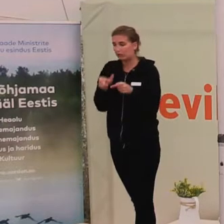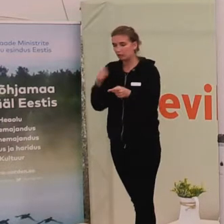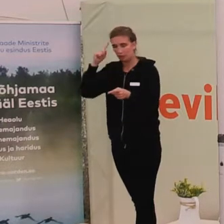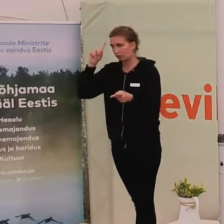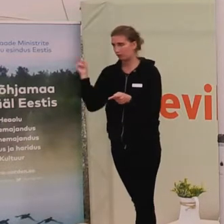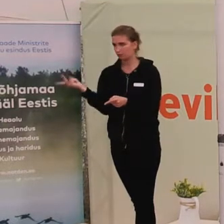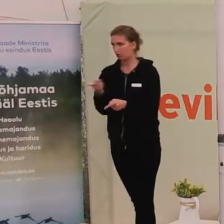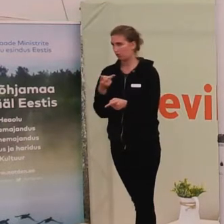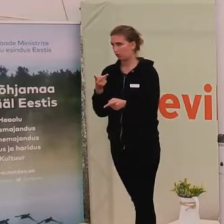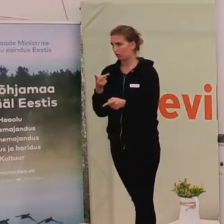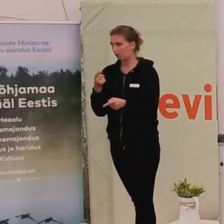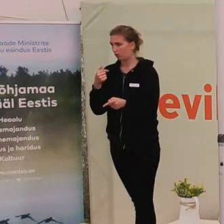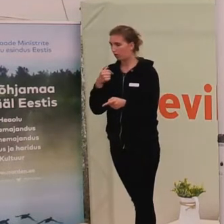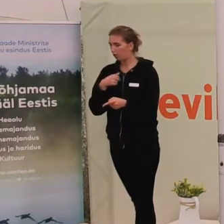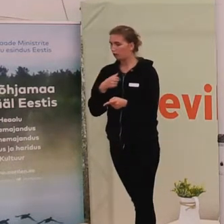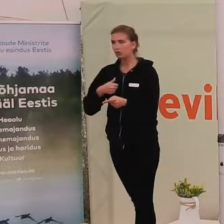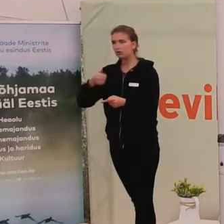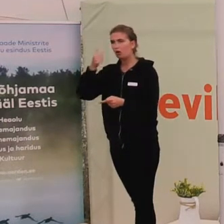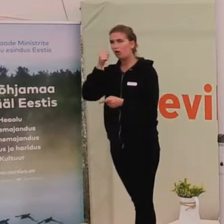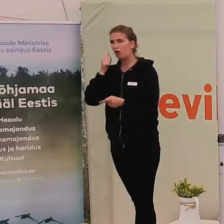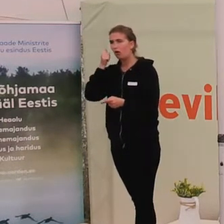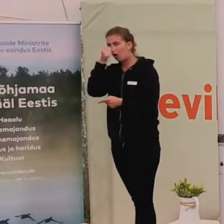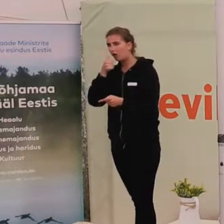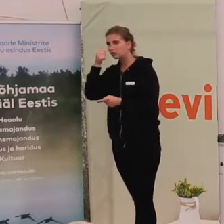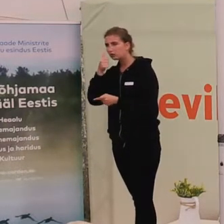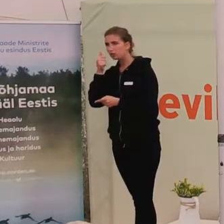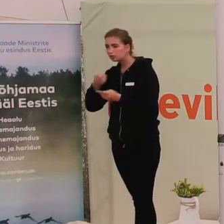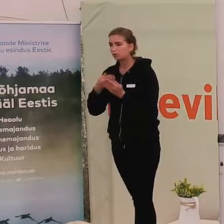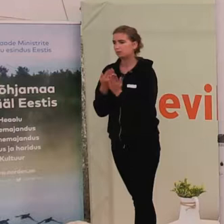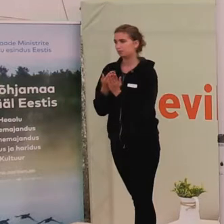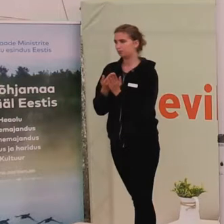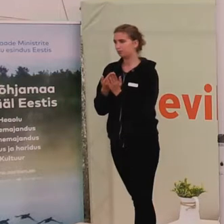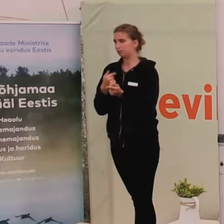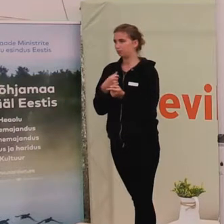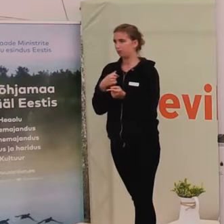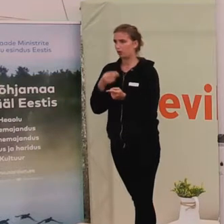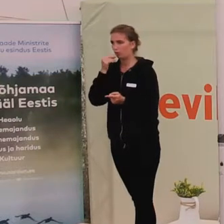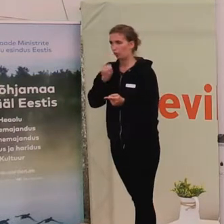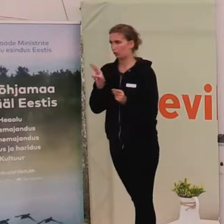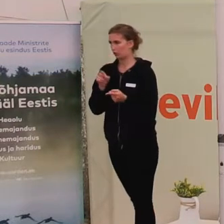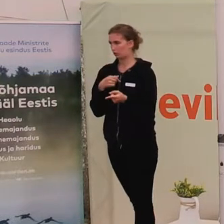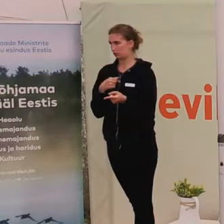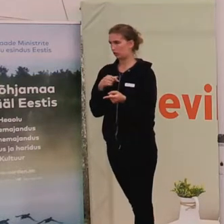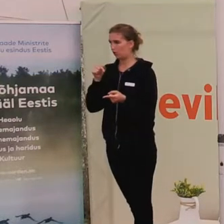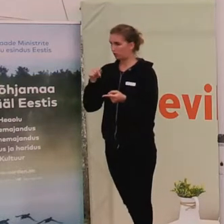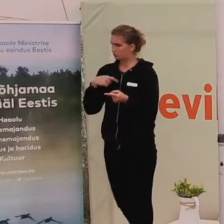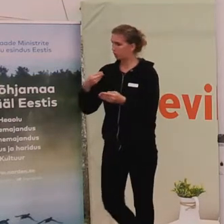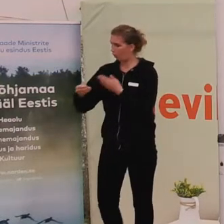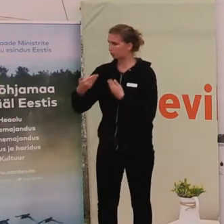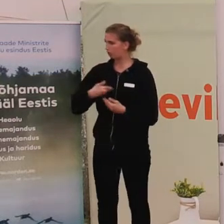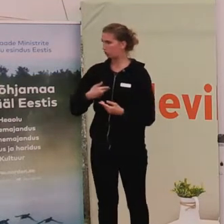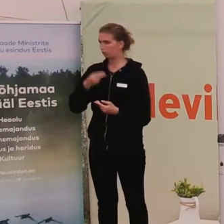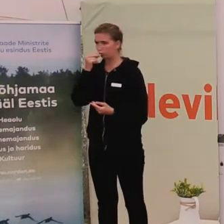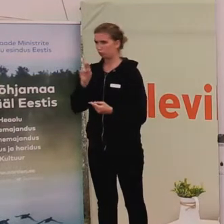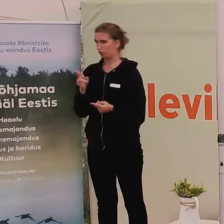same way. I was rewarded for years for growing this corporation. Who's to blame? You are buying from me. Who's to